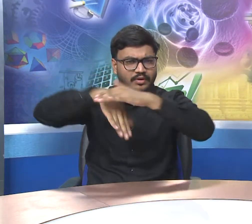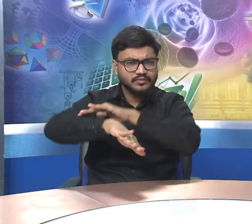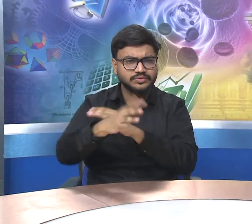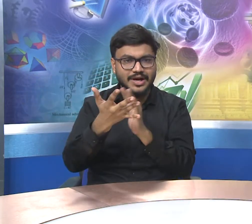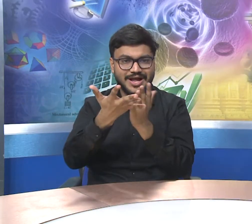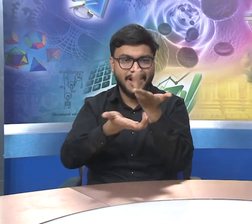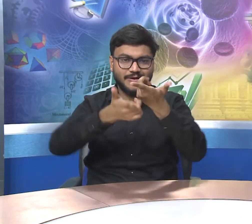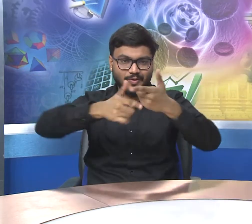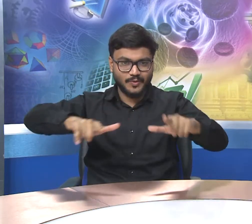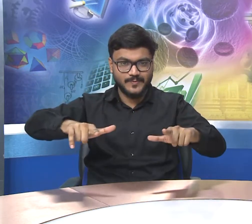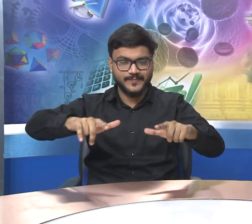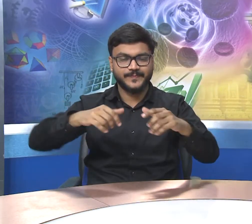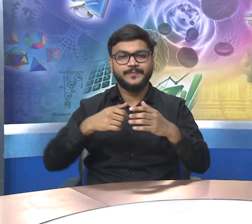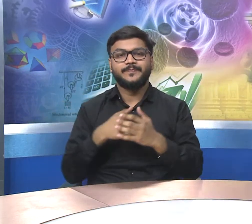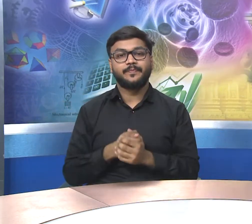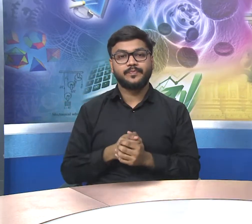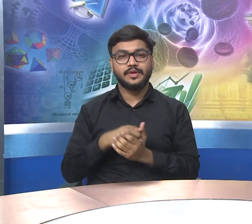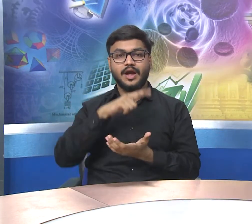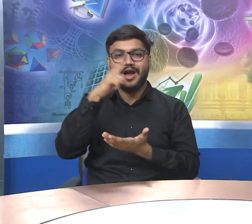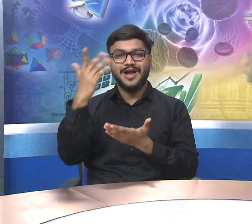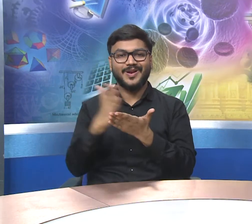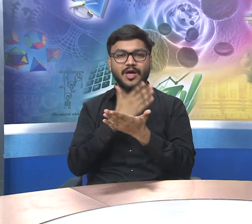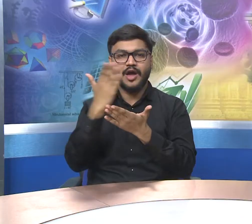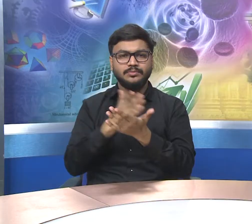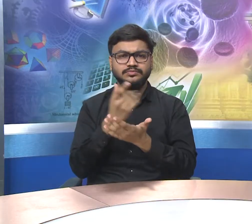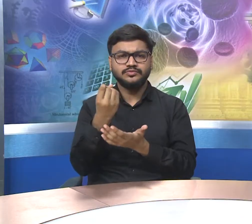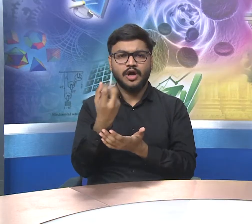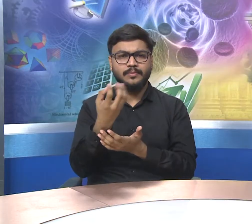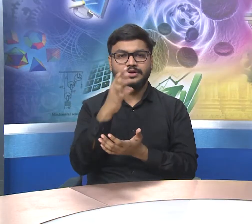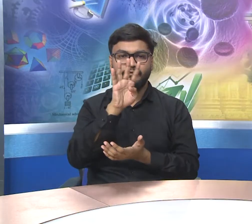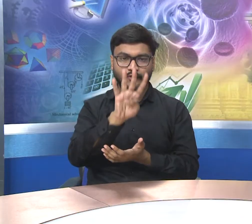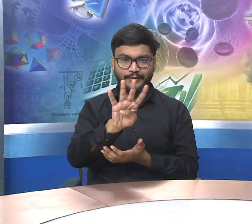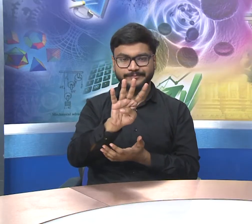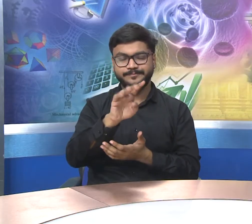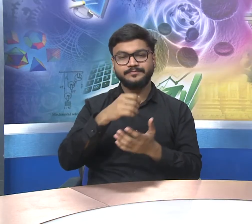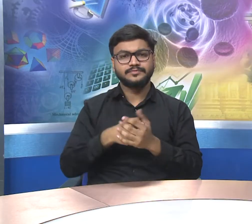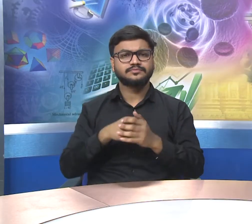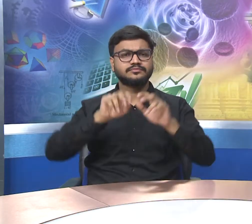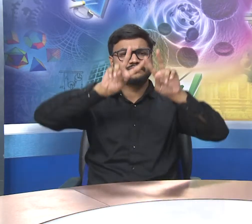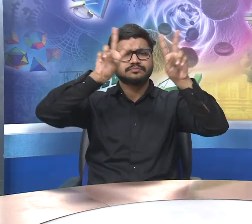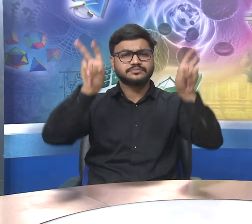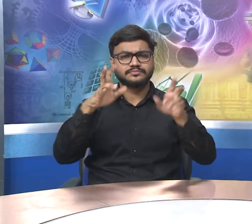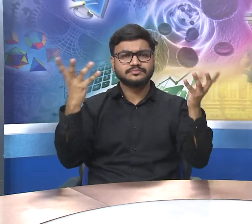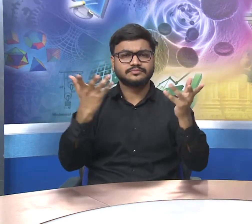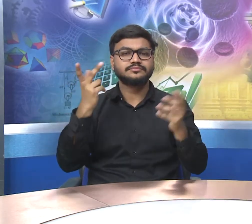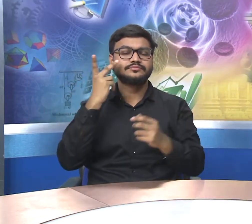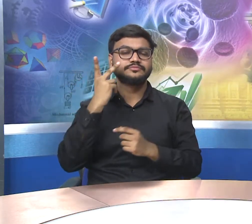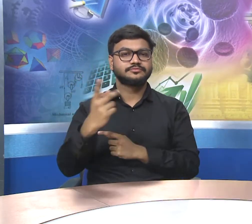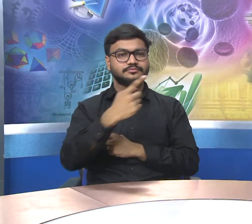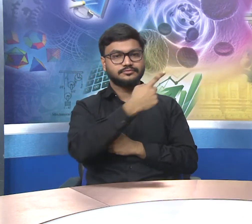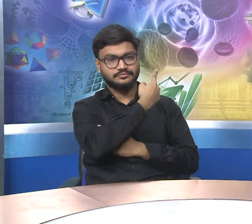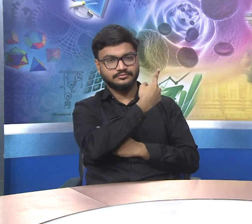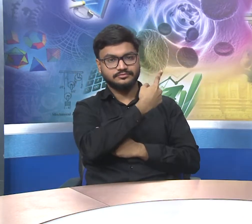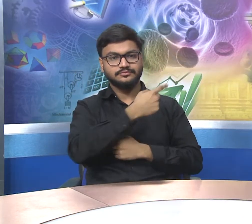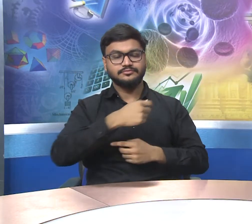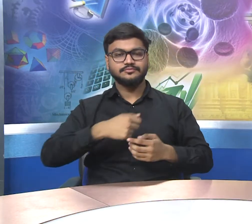2. Sign Language in Society. Lesson number 4. And the topic is